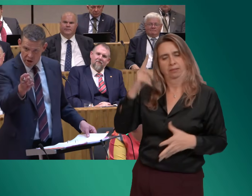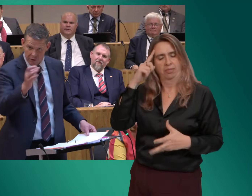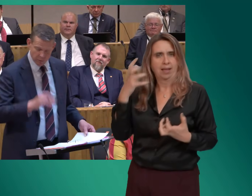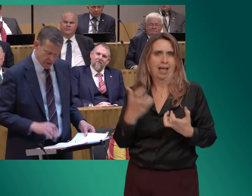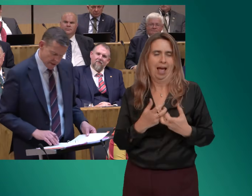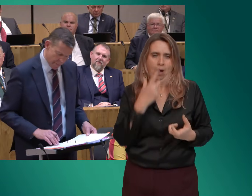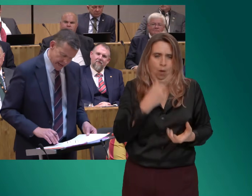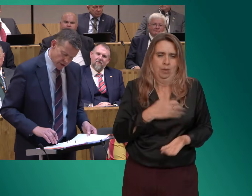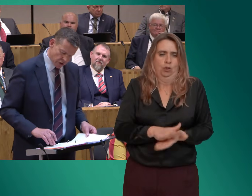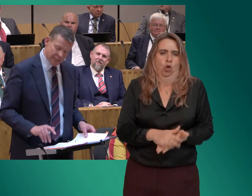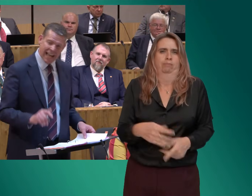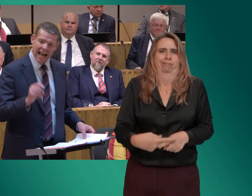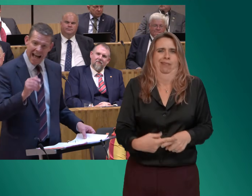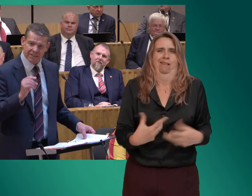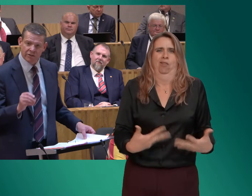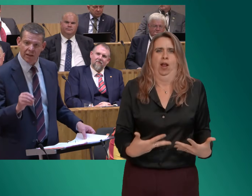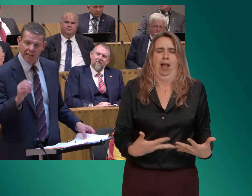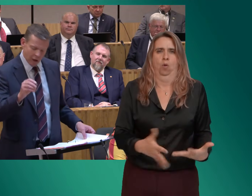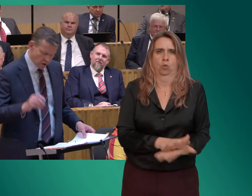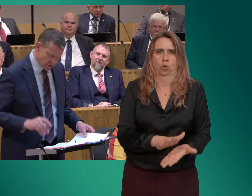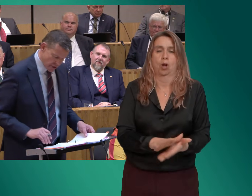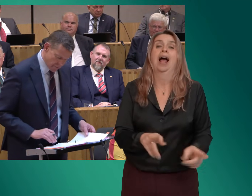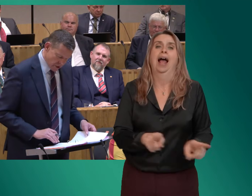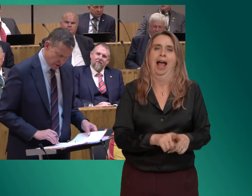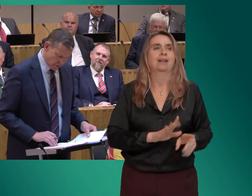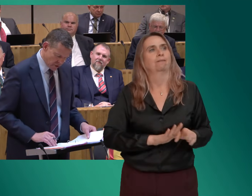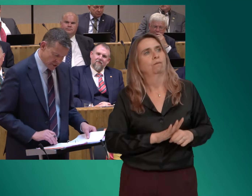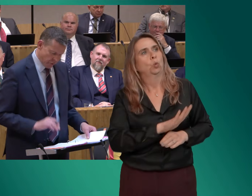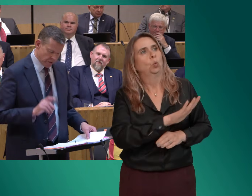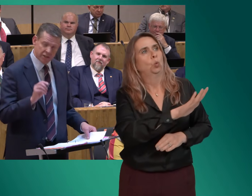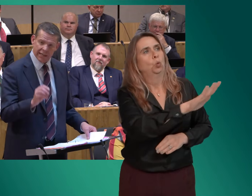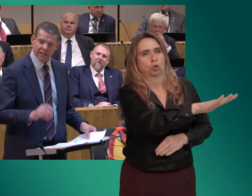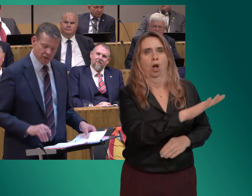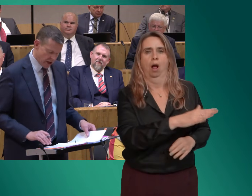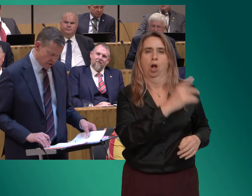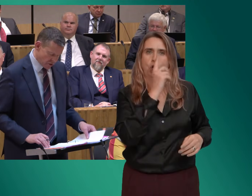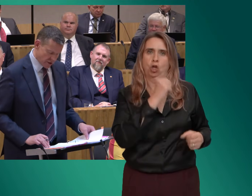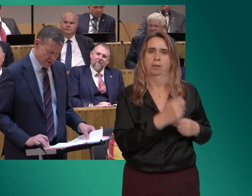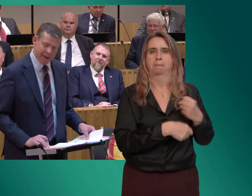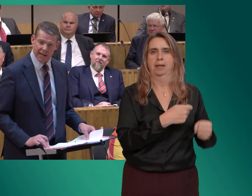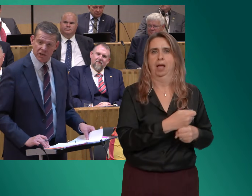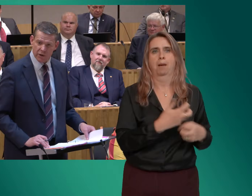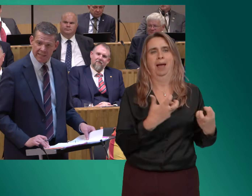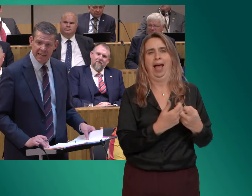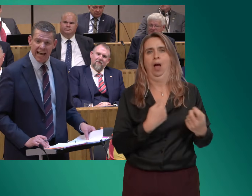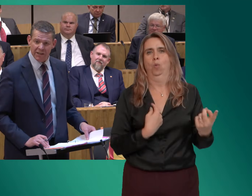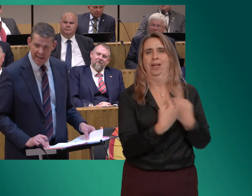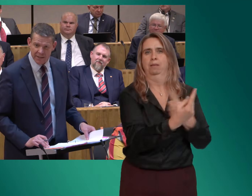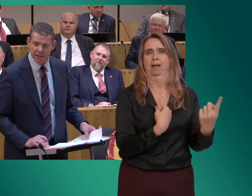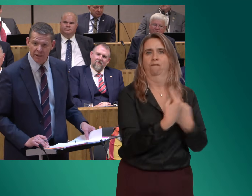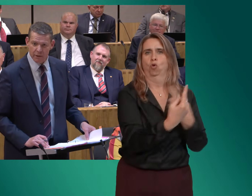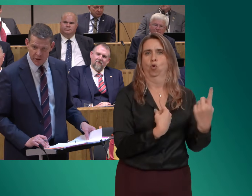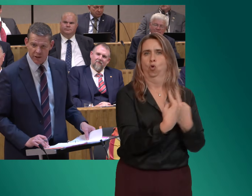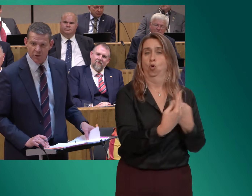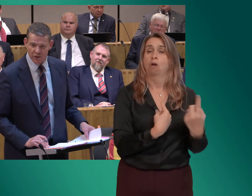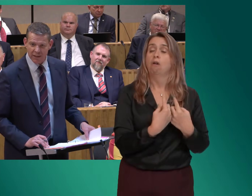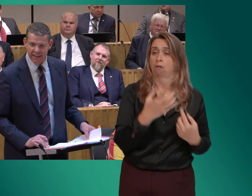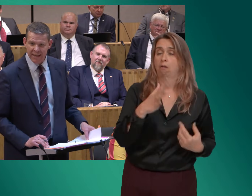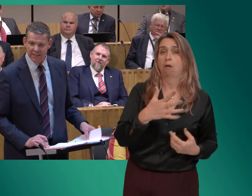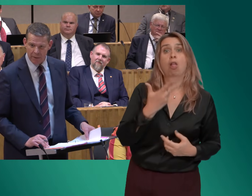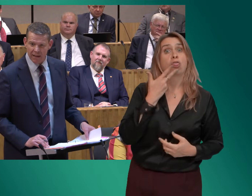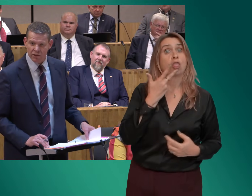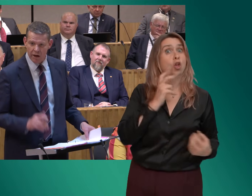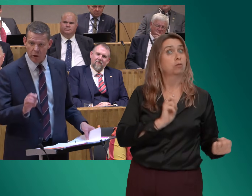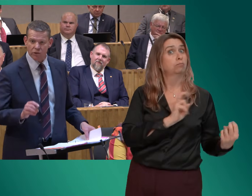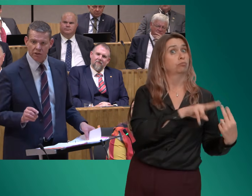measures around the Menai crossing and long-term solutions for resilience across the Menai Strait. And yes, the third crossing